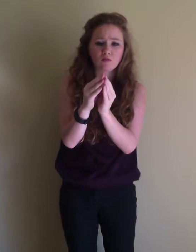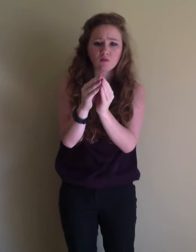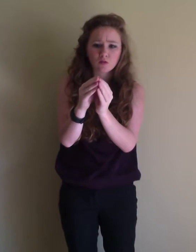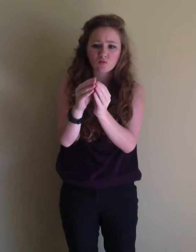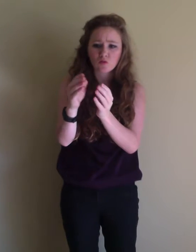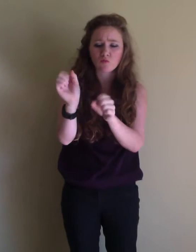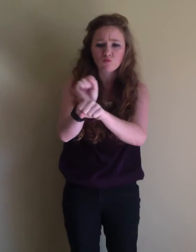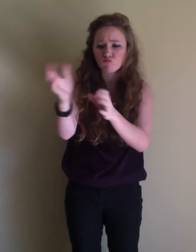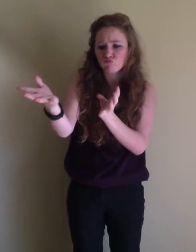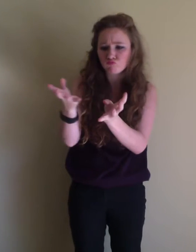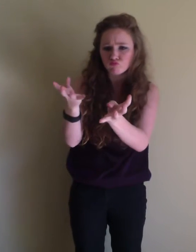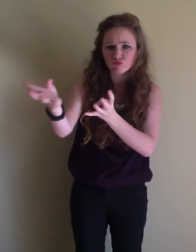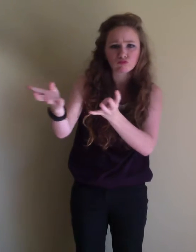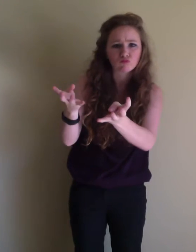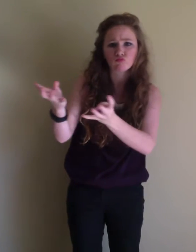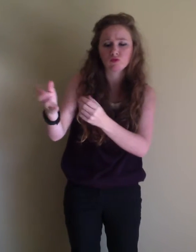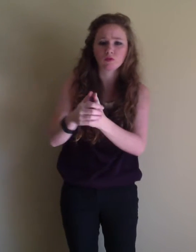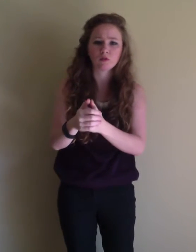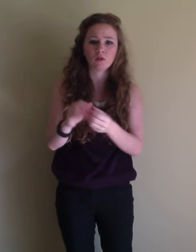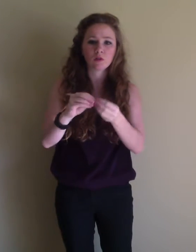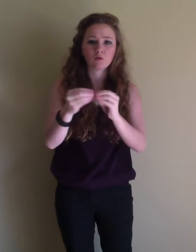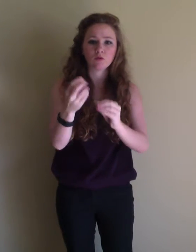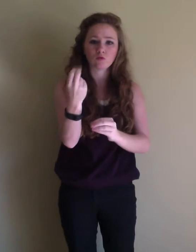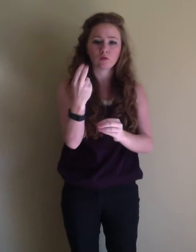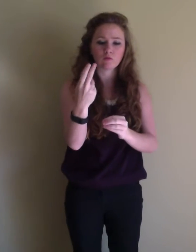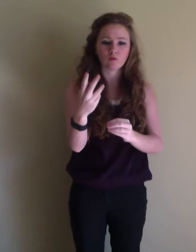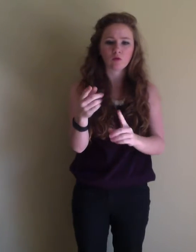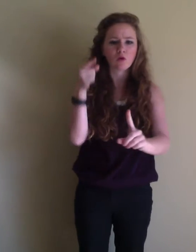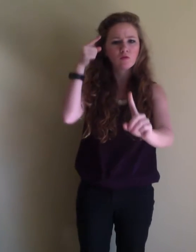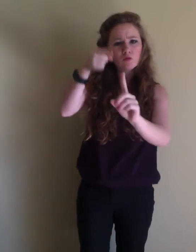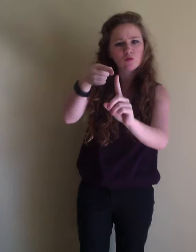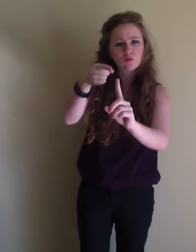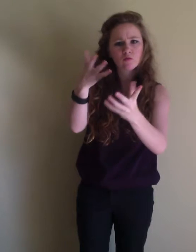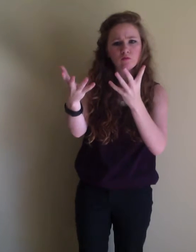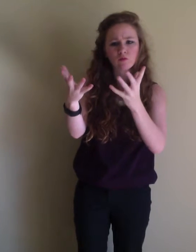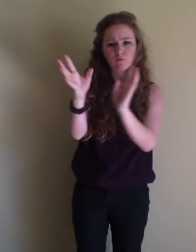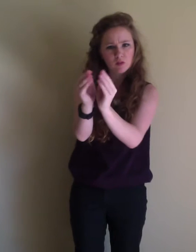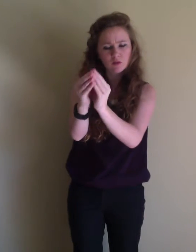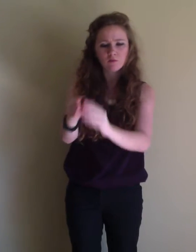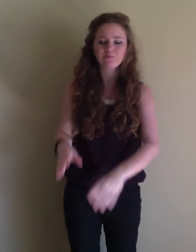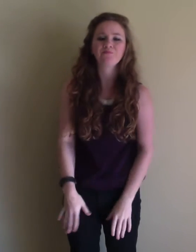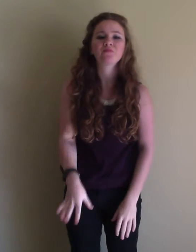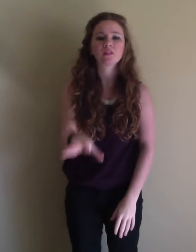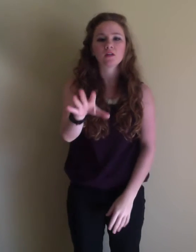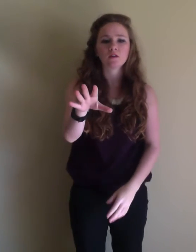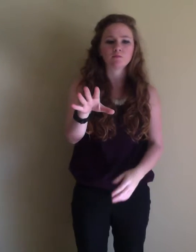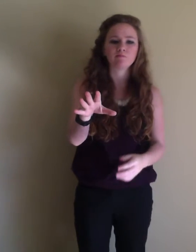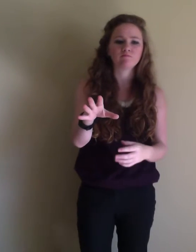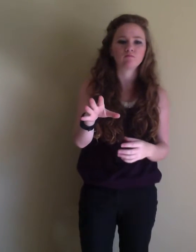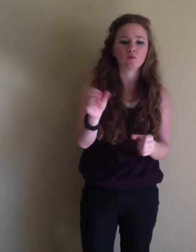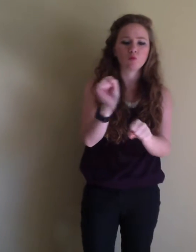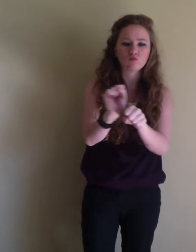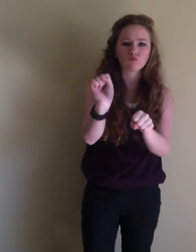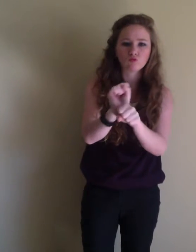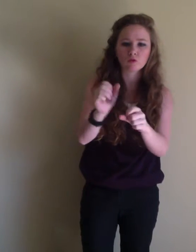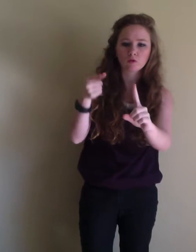11, rather, 12. What was their goal? To find peace. Number 13, 1774. How do the colonists view themselves? 14 years